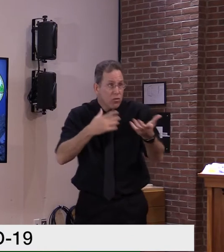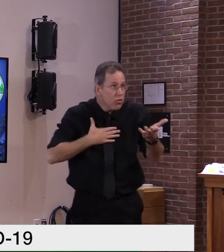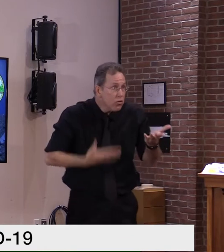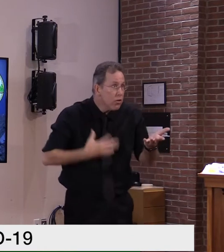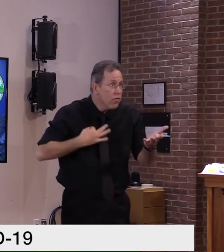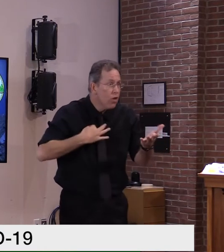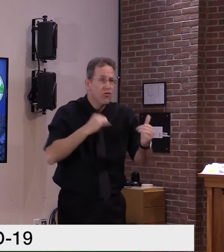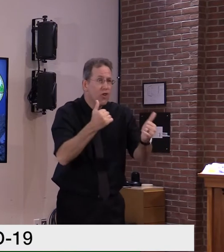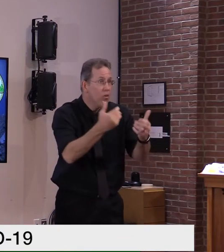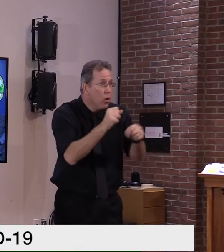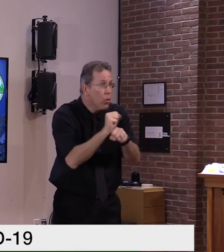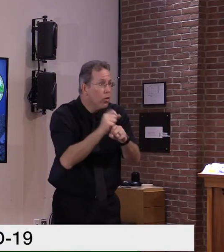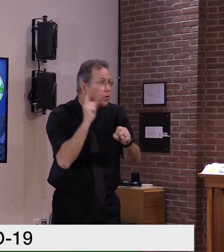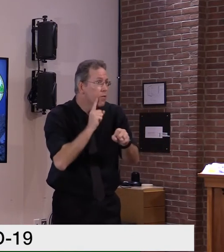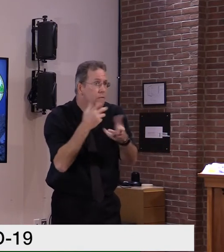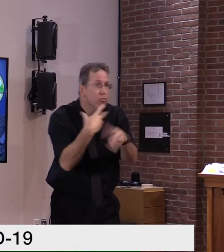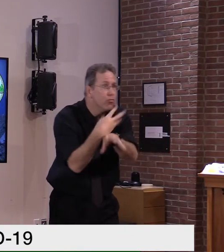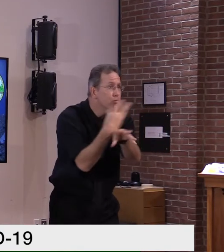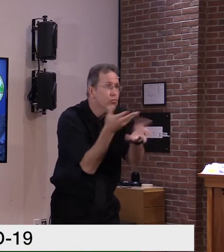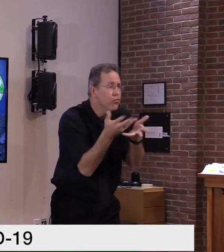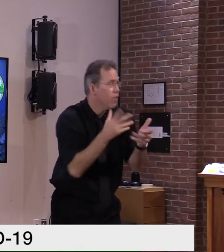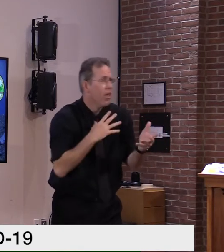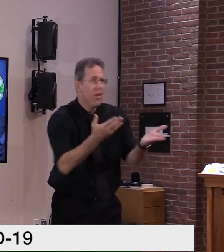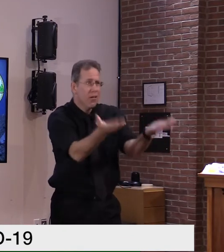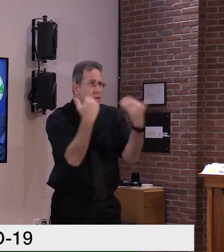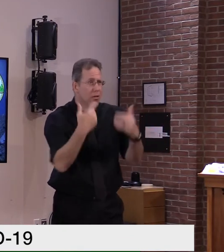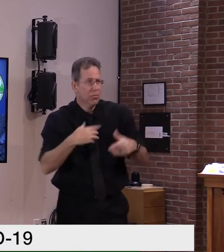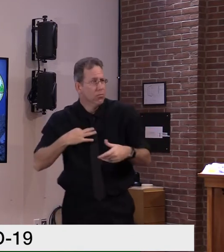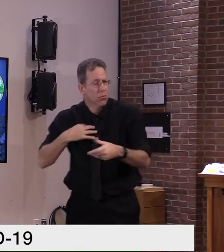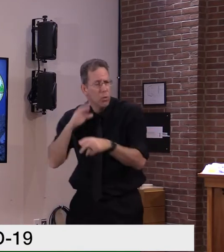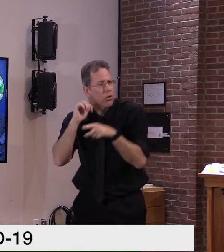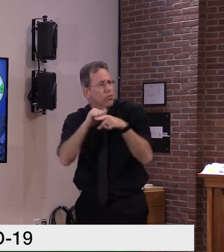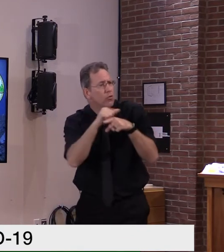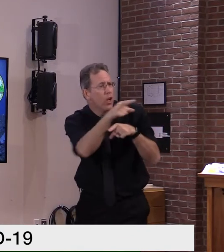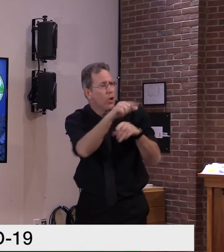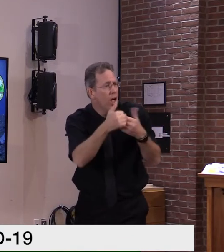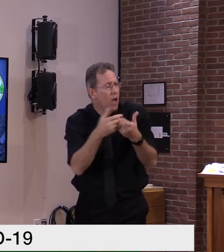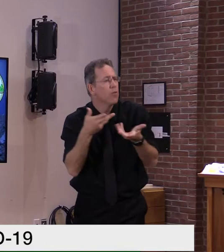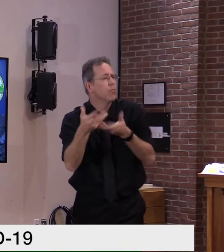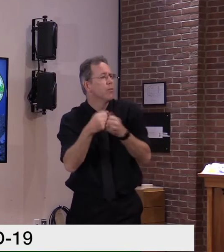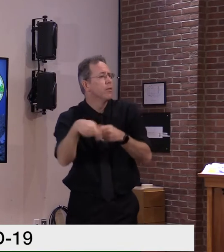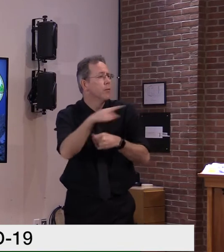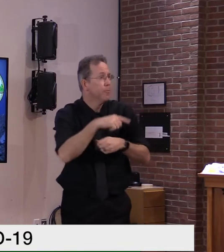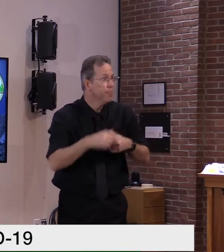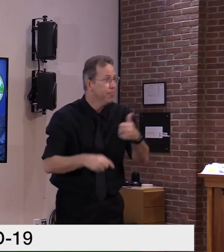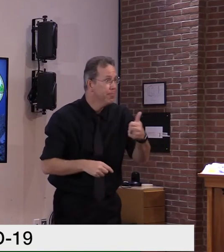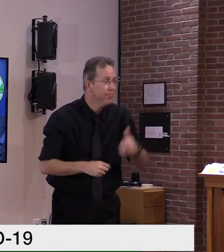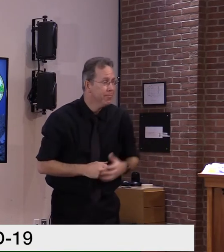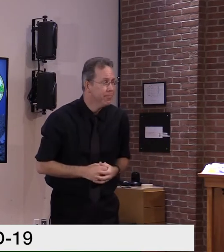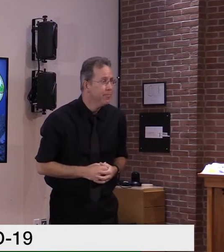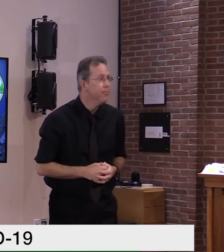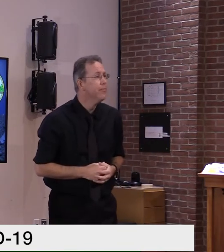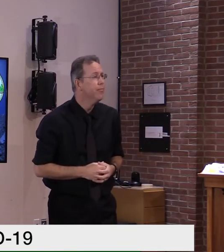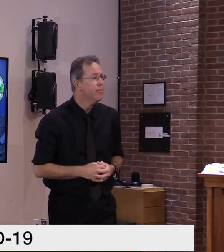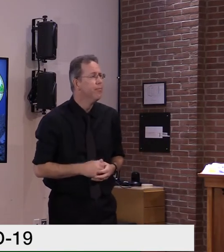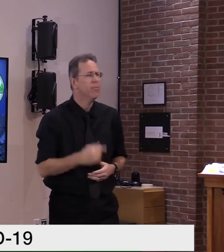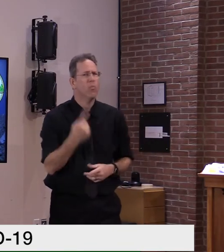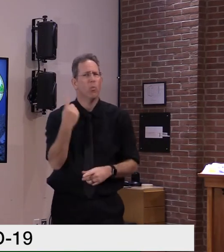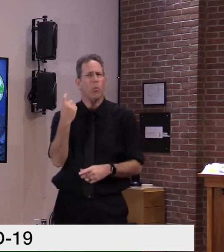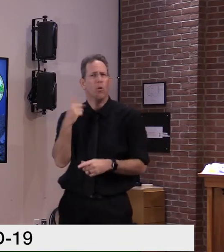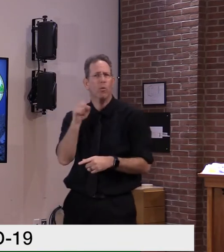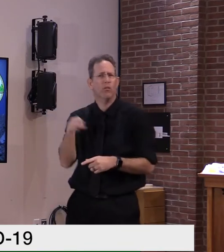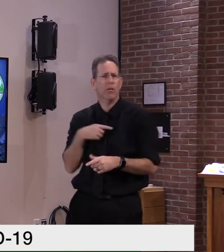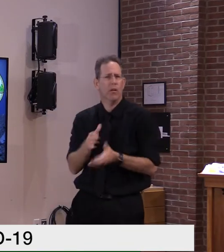frankly. Great. And one final quick follow-up, if Secretary French is on the line. Was there supposed to be a